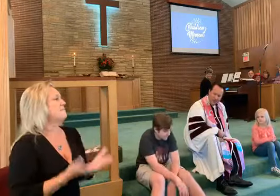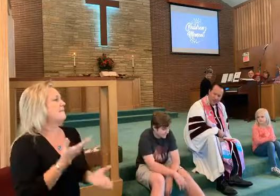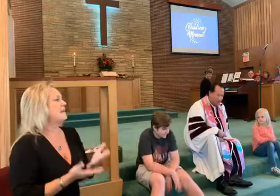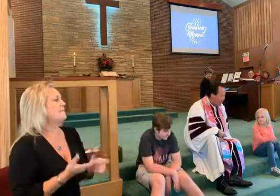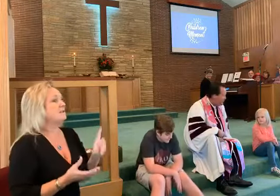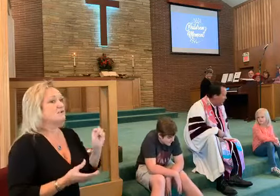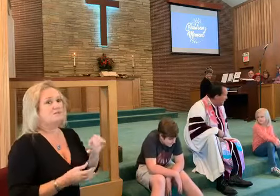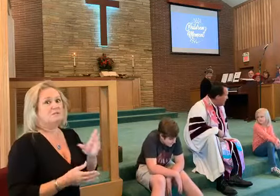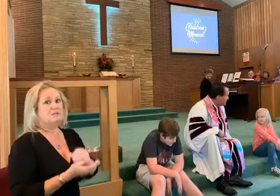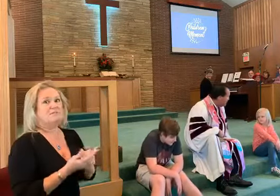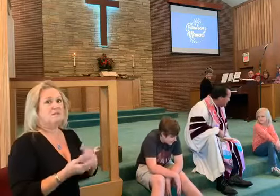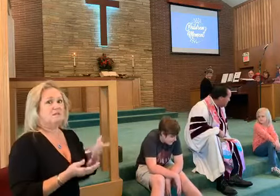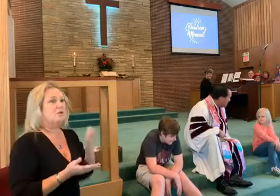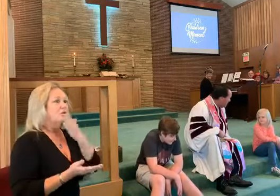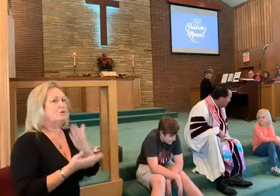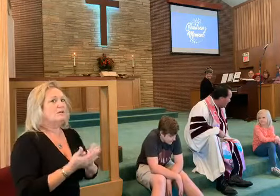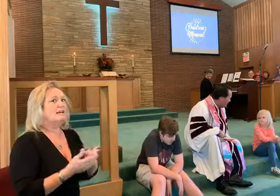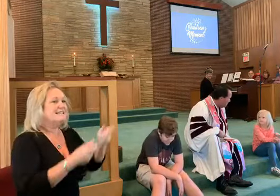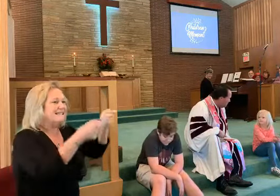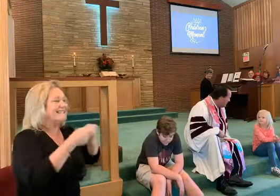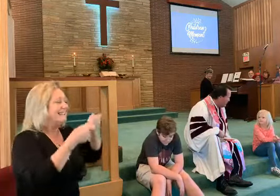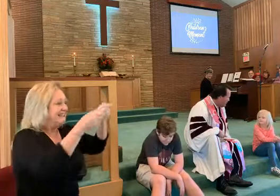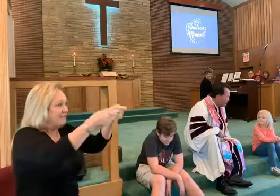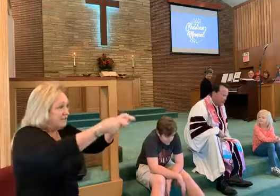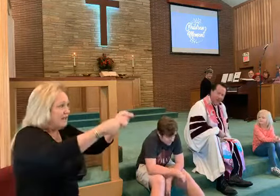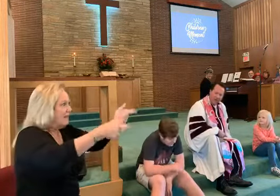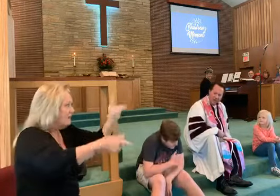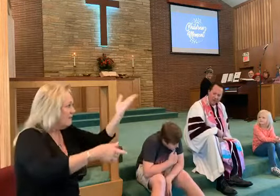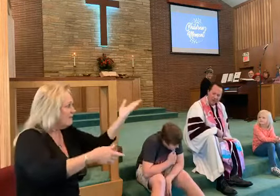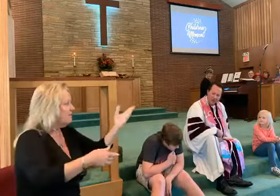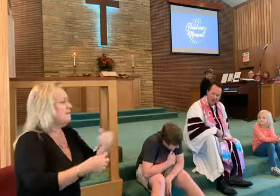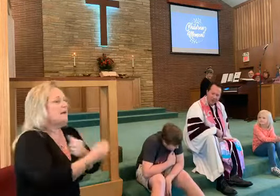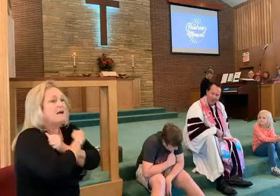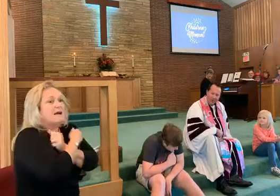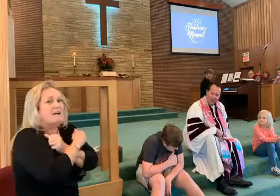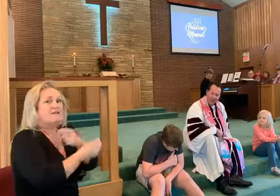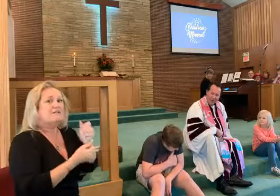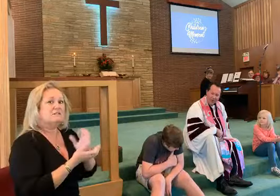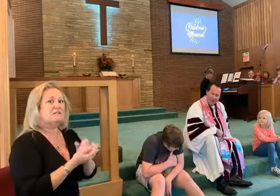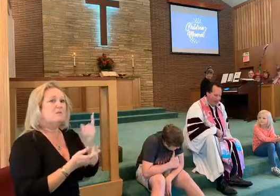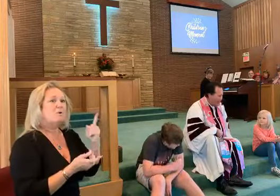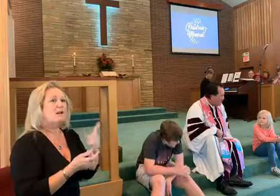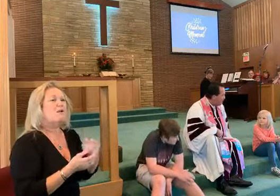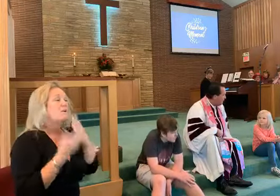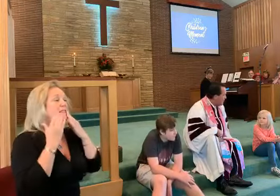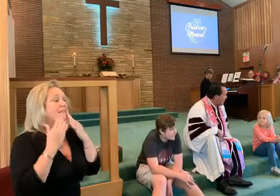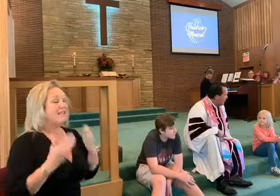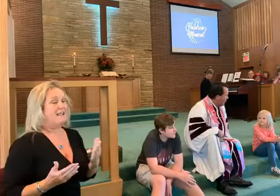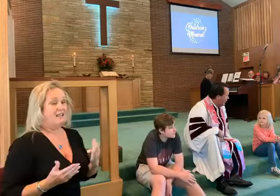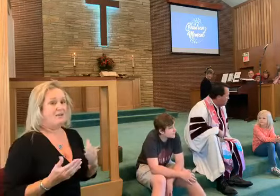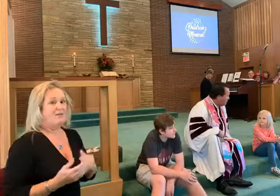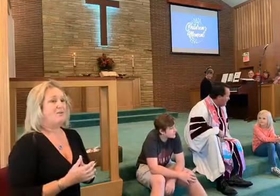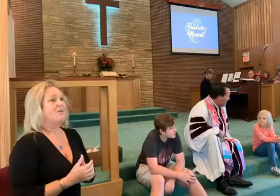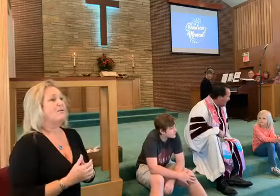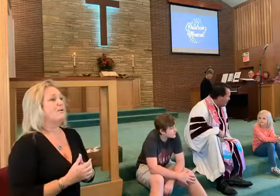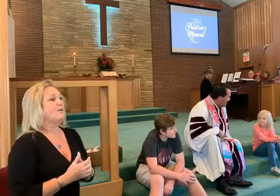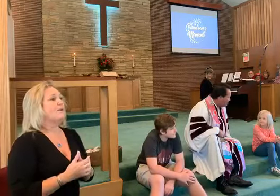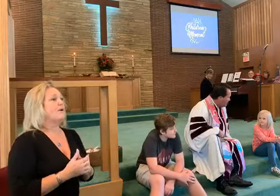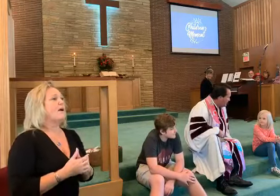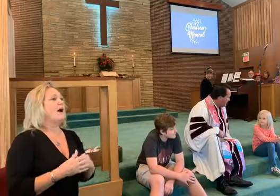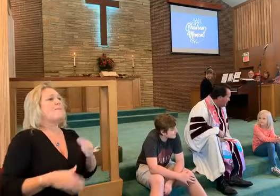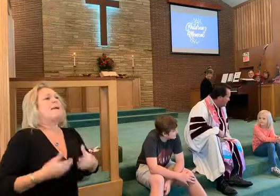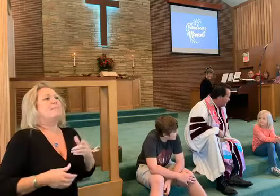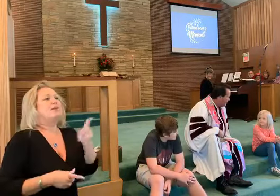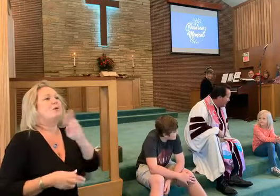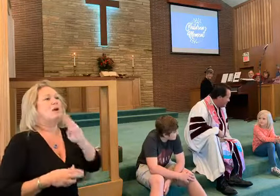do something good as a gift to someone else. Maybe just a hug for someone, or a thank you, or a I'm glad